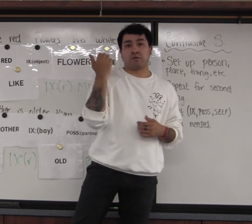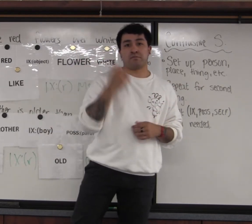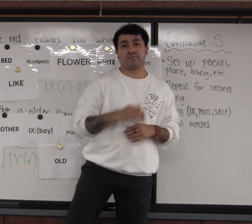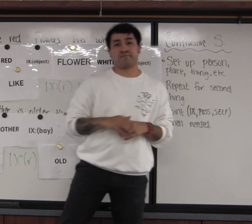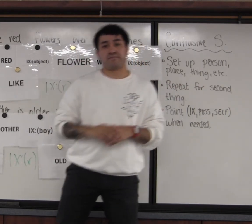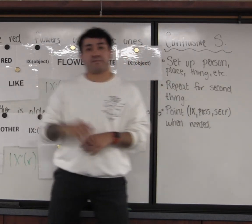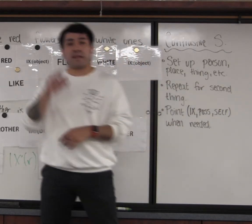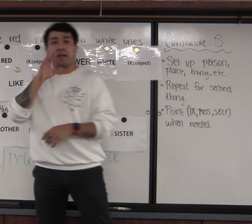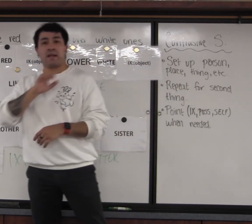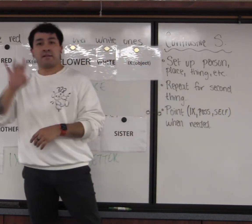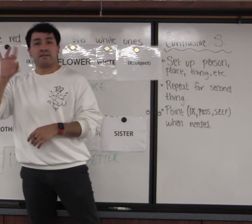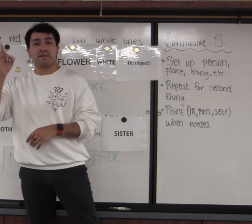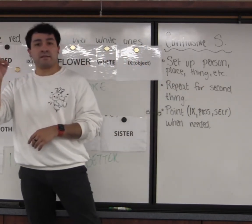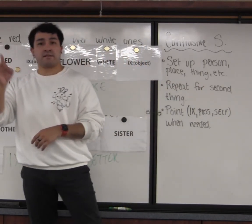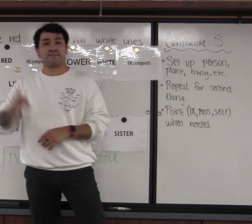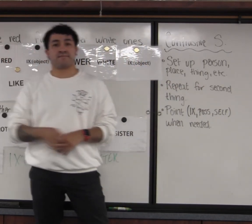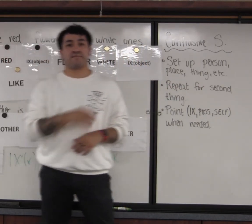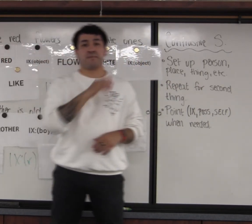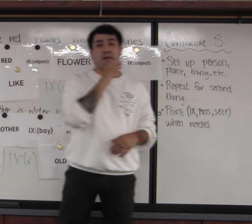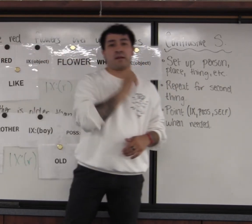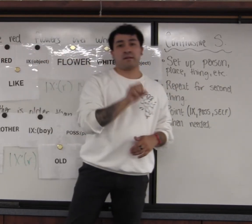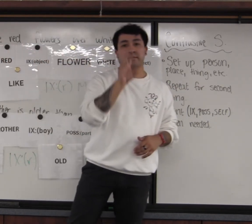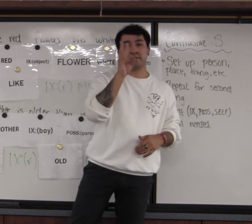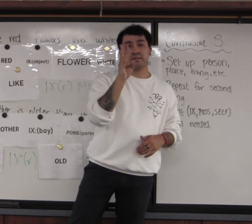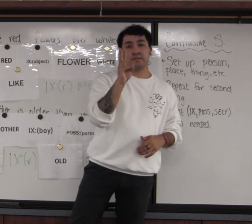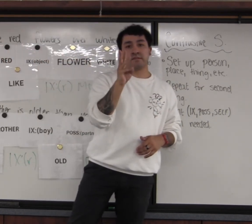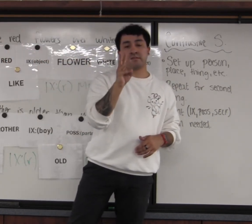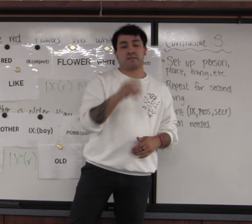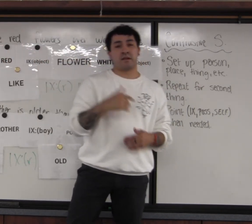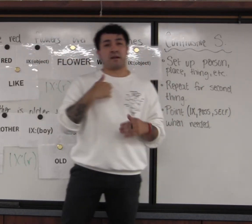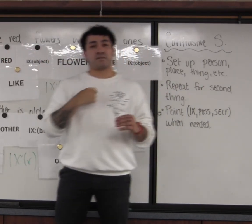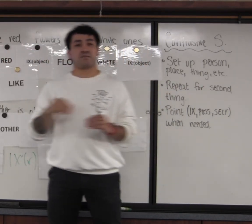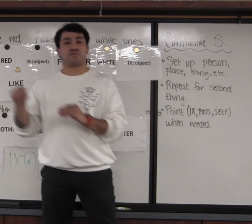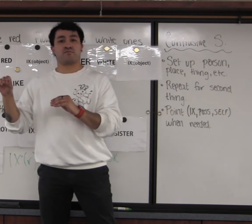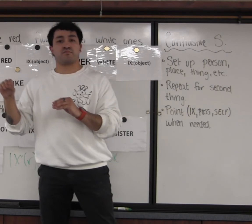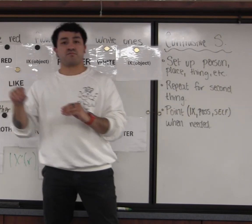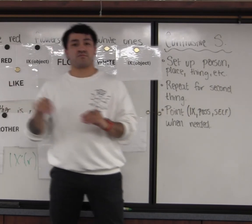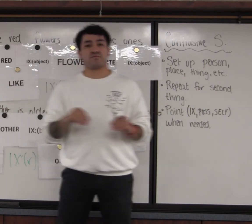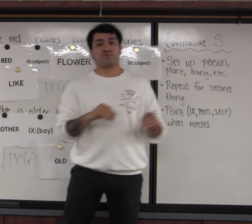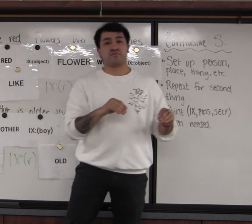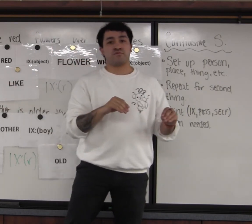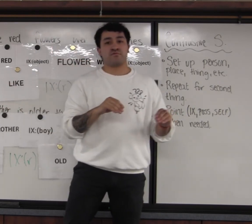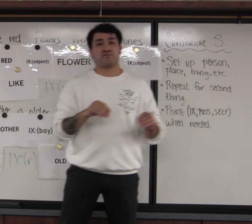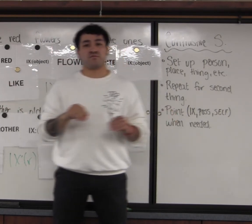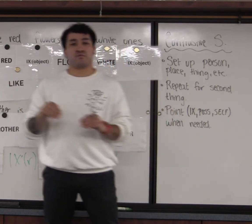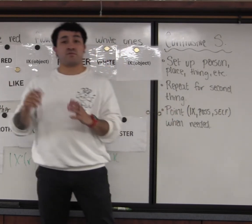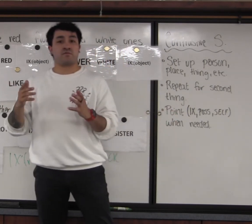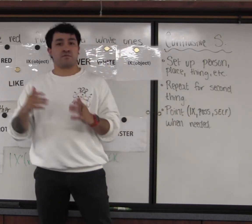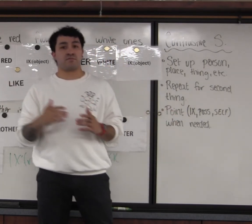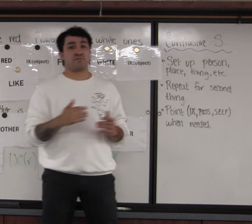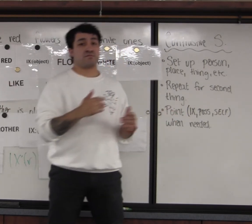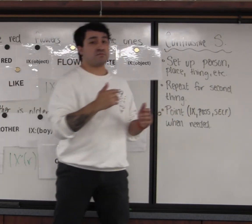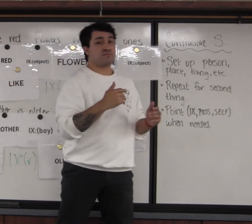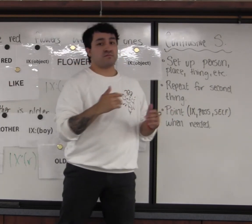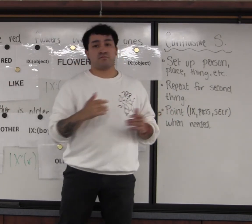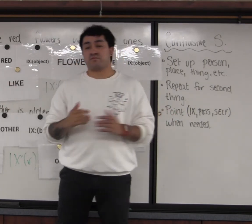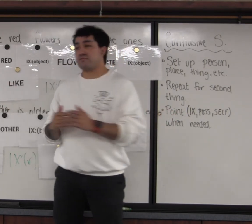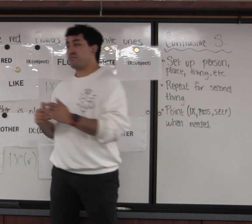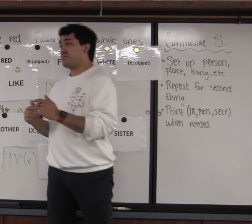could. Sometimes it's better to point, but you could say he's 18, she's 16, and you kind of just move and sway back